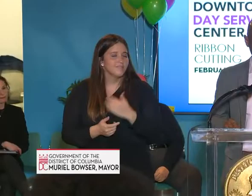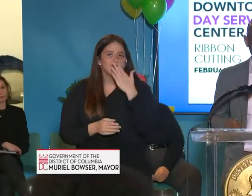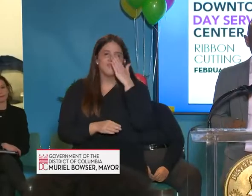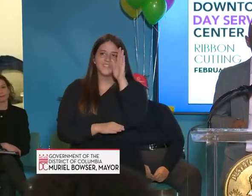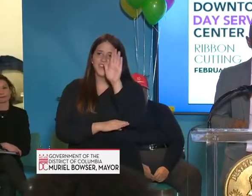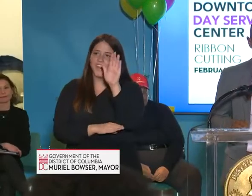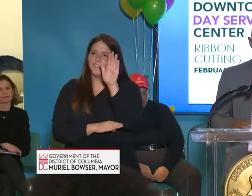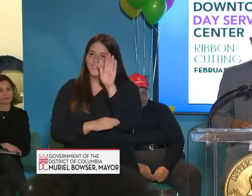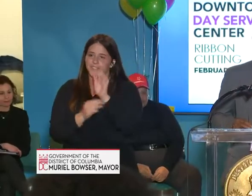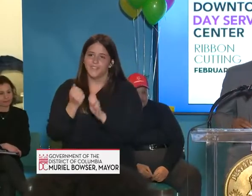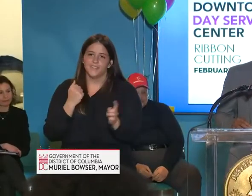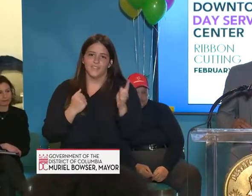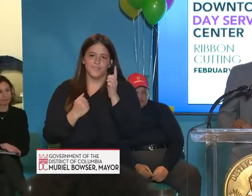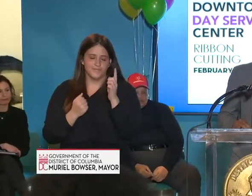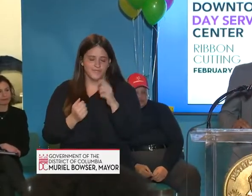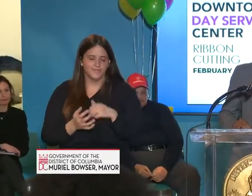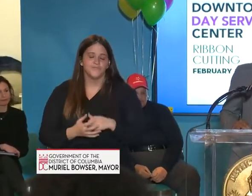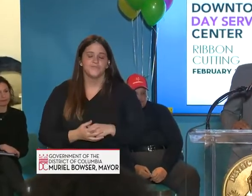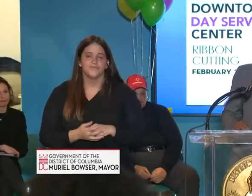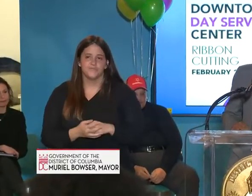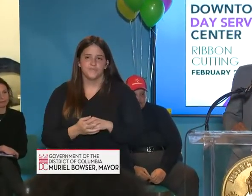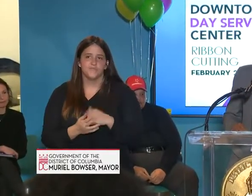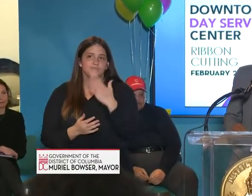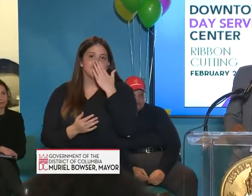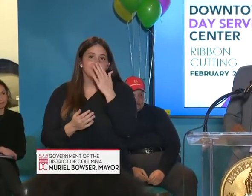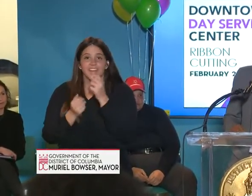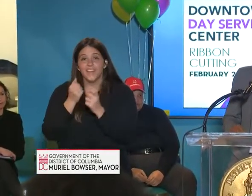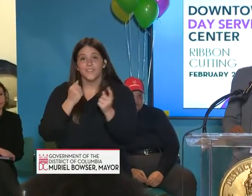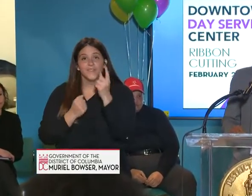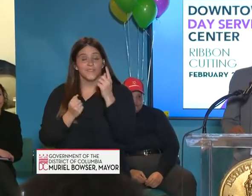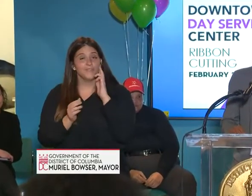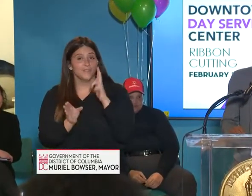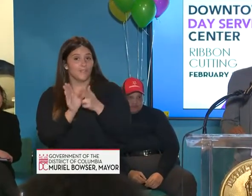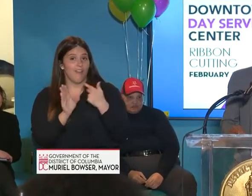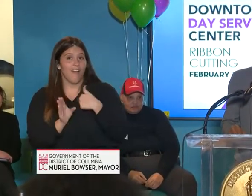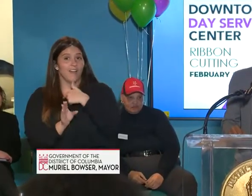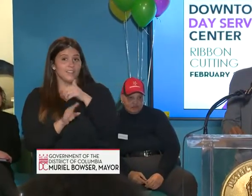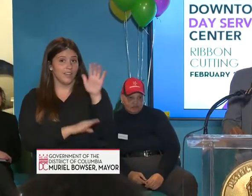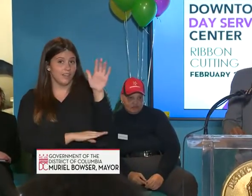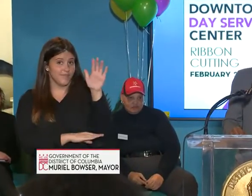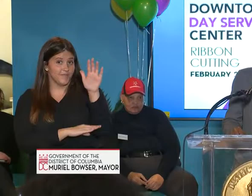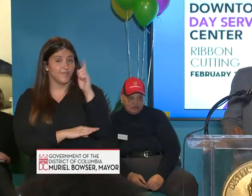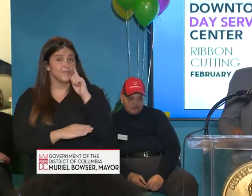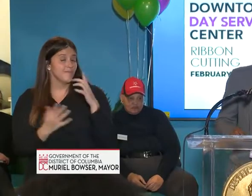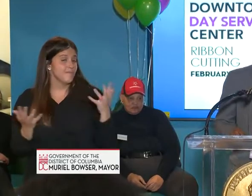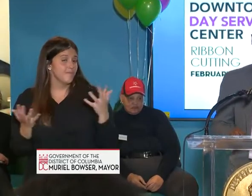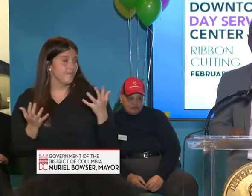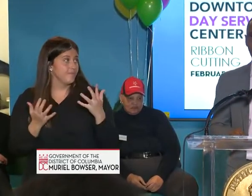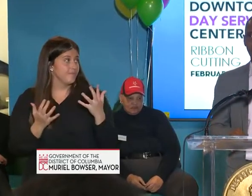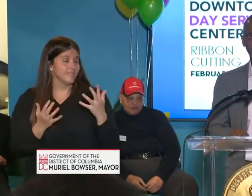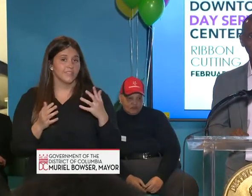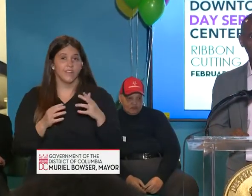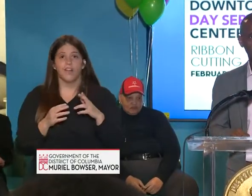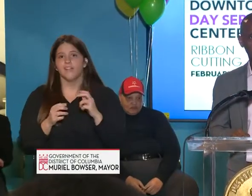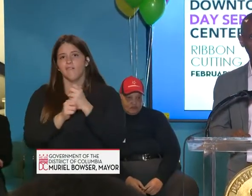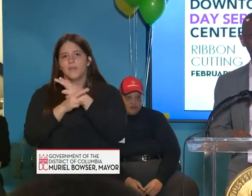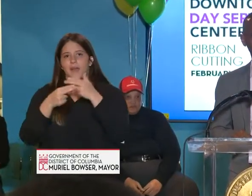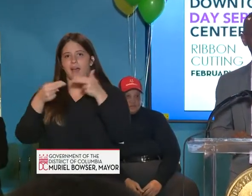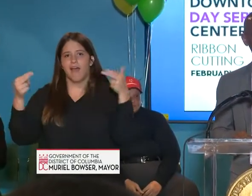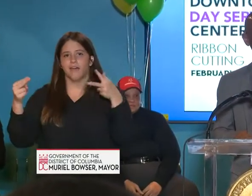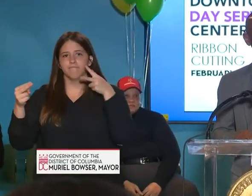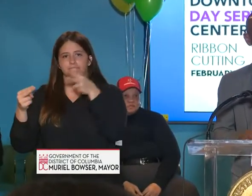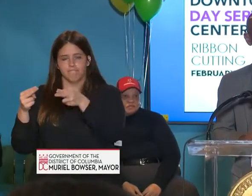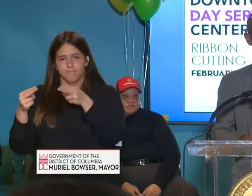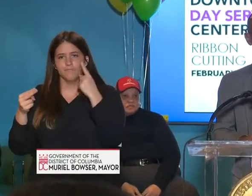Good afternoon, everyone. So thanks to everyone for joining us here this afternoon for the ribbon cutting ceremony